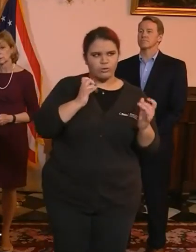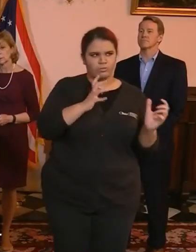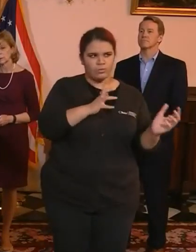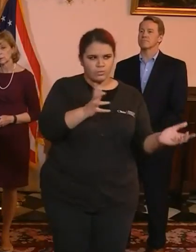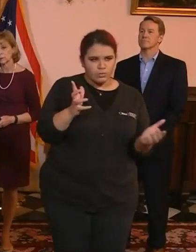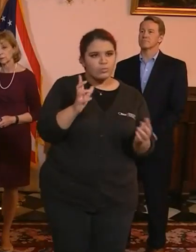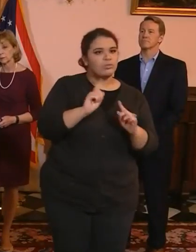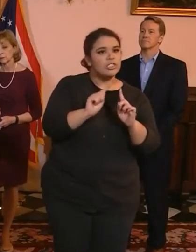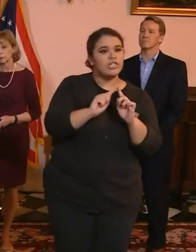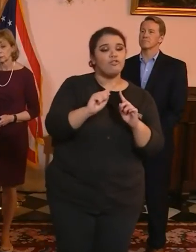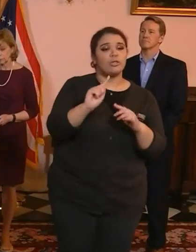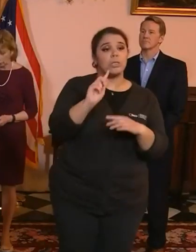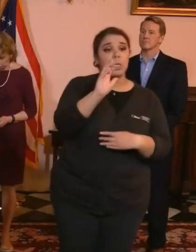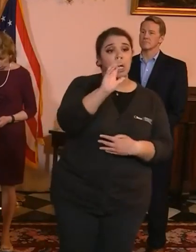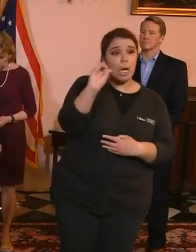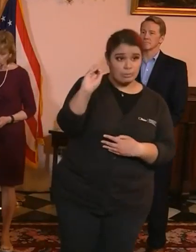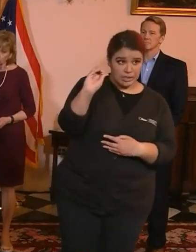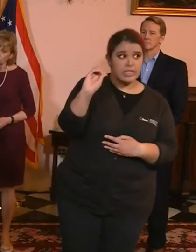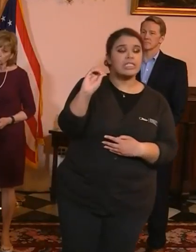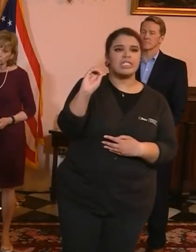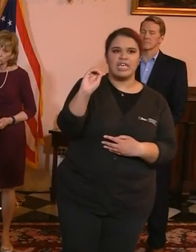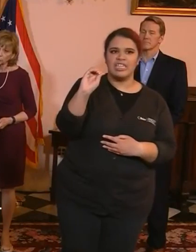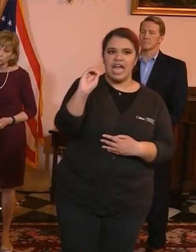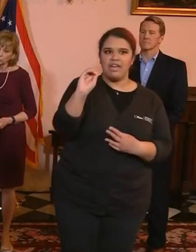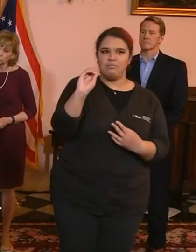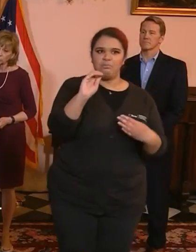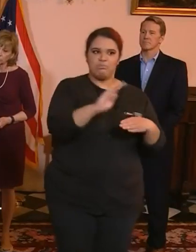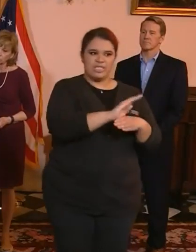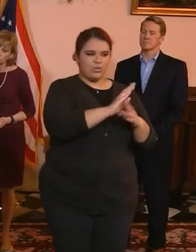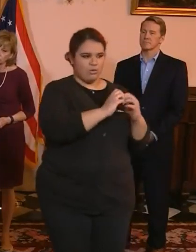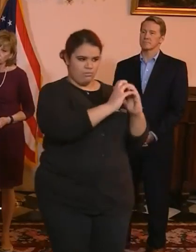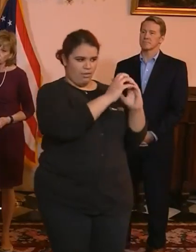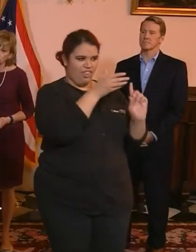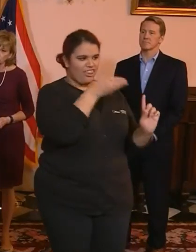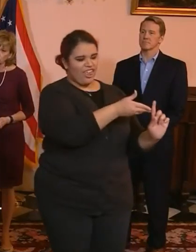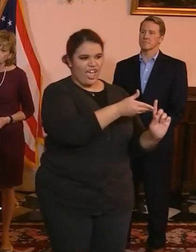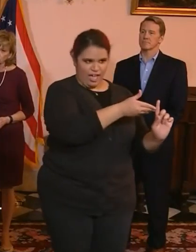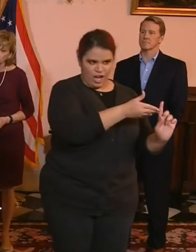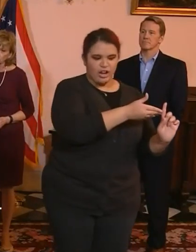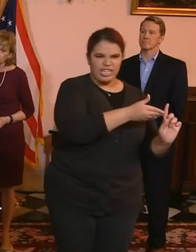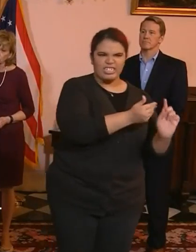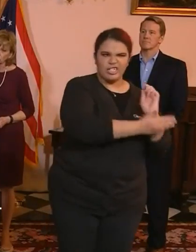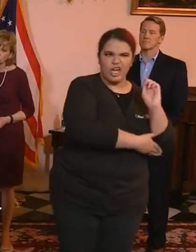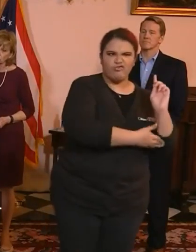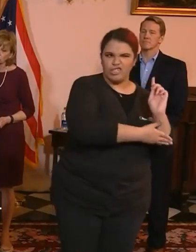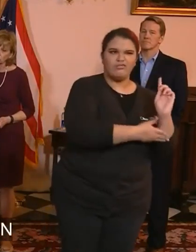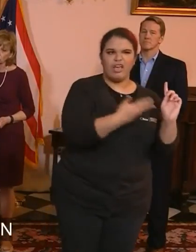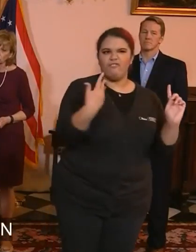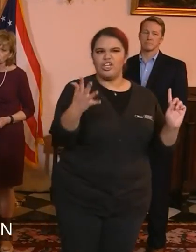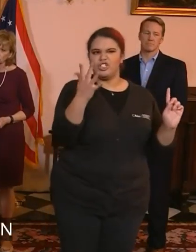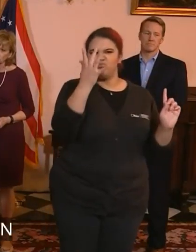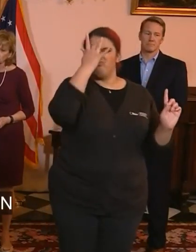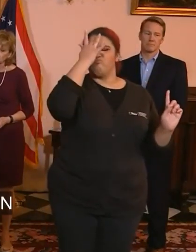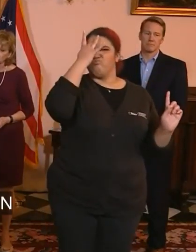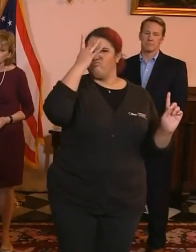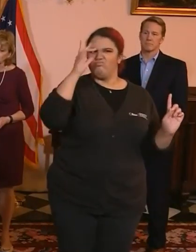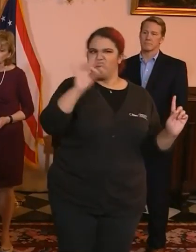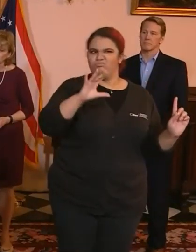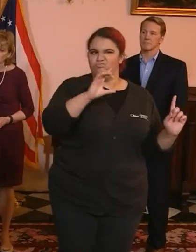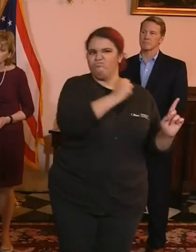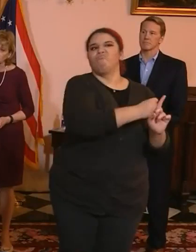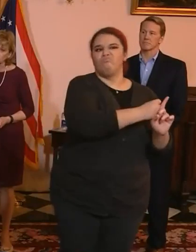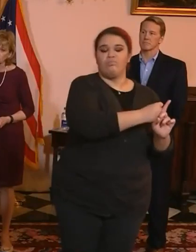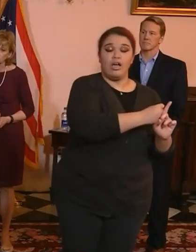had companies in some of the impacted areas. And they talked about, John referenced the fact that some of them really got through this